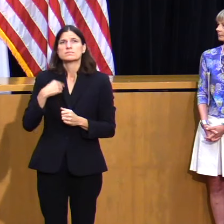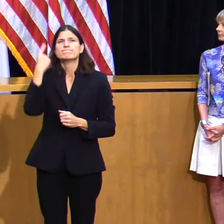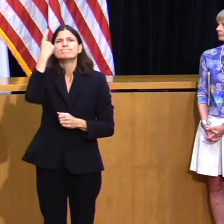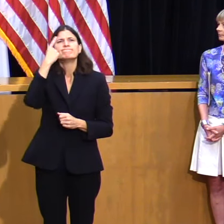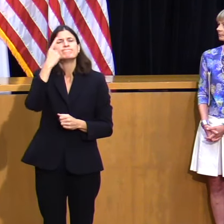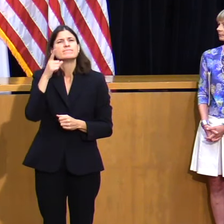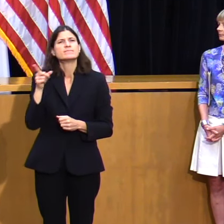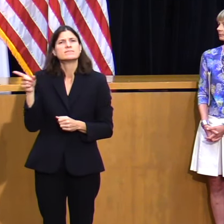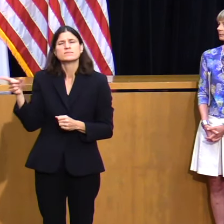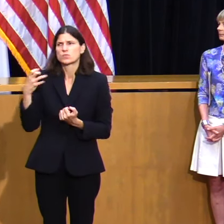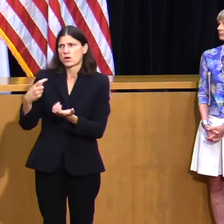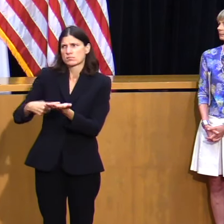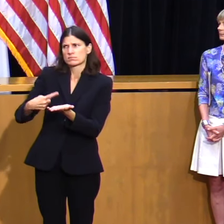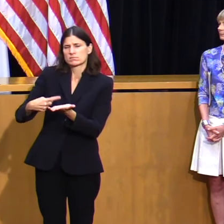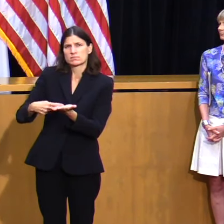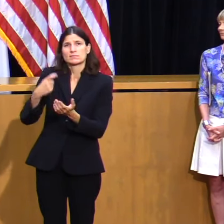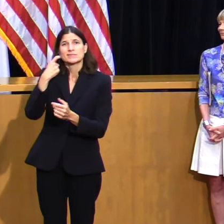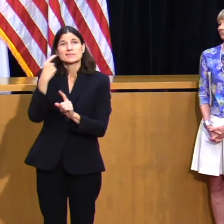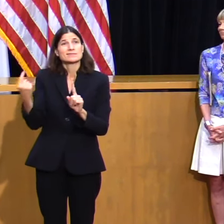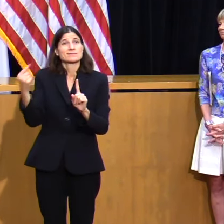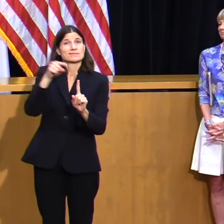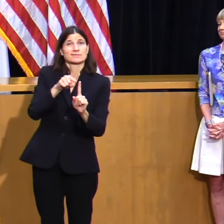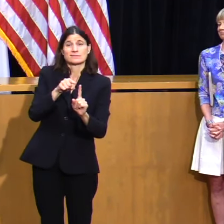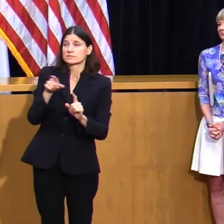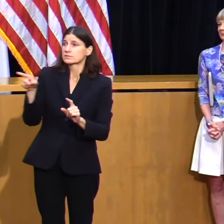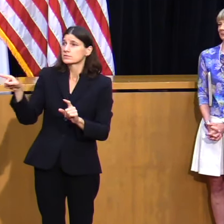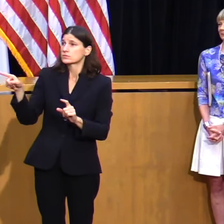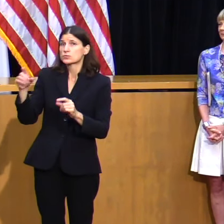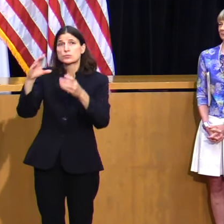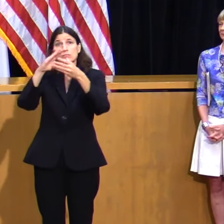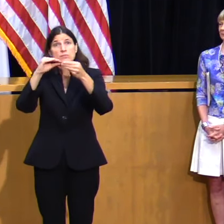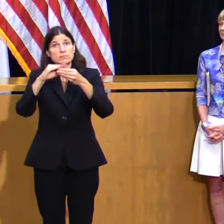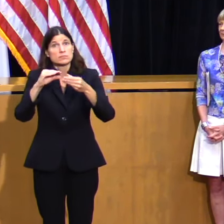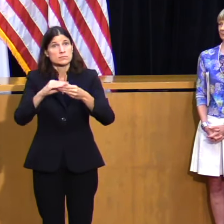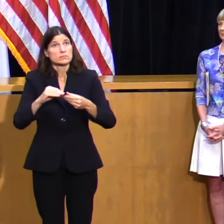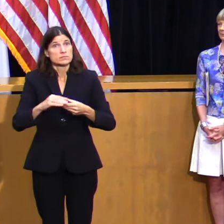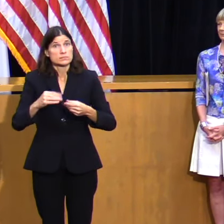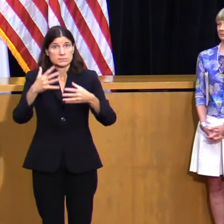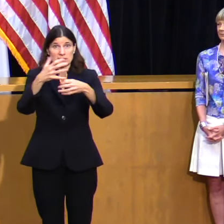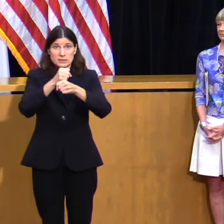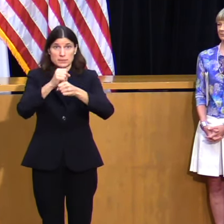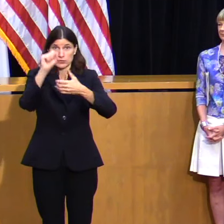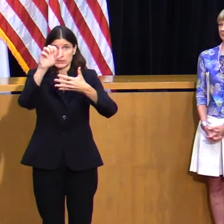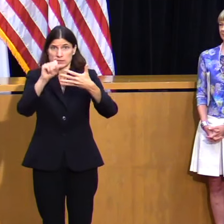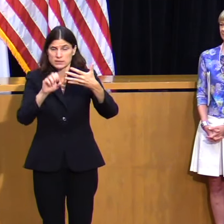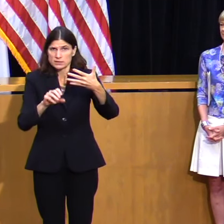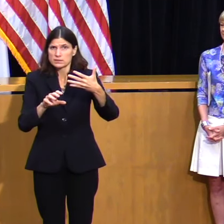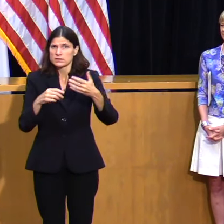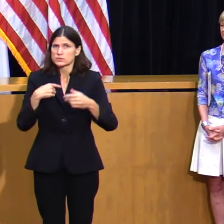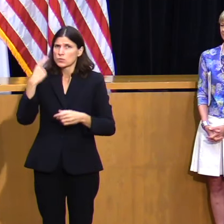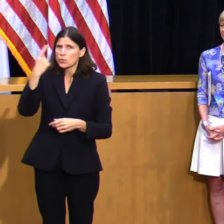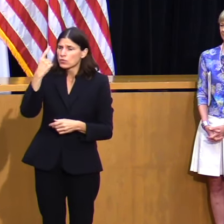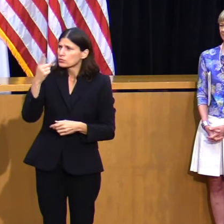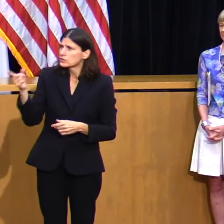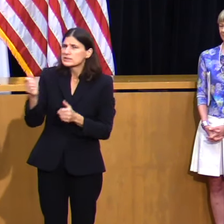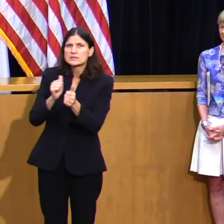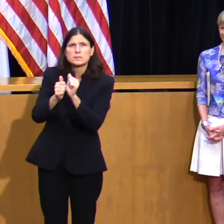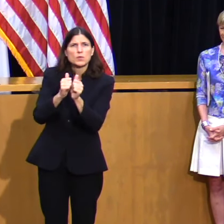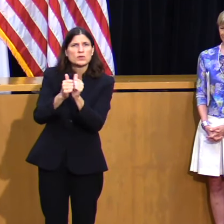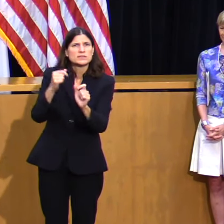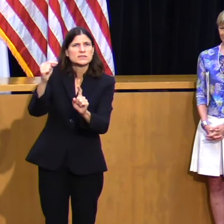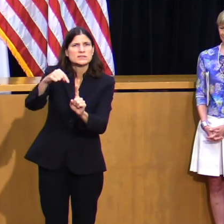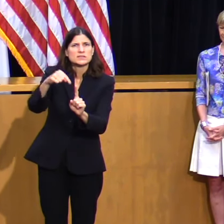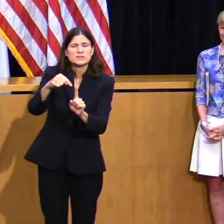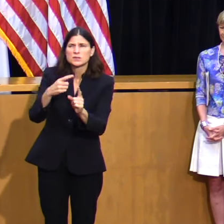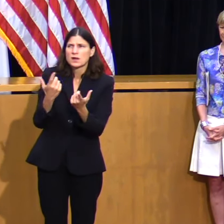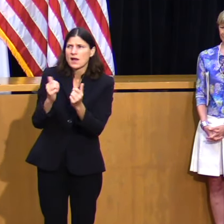do you anticipate being able to have fans in the stands at all? Yes, as part of the reopening process, we do listen